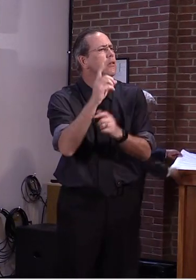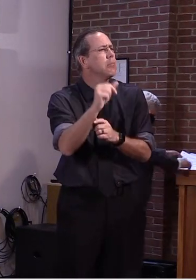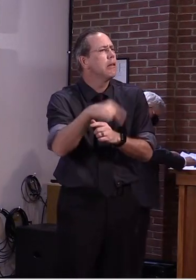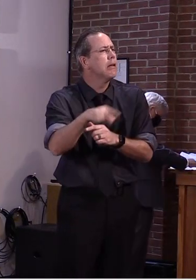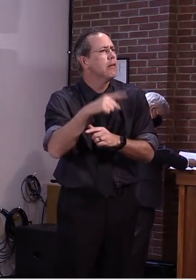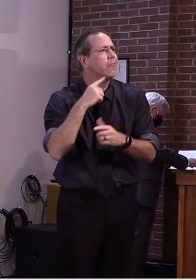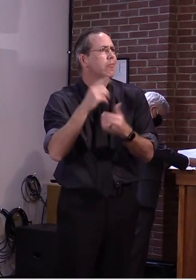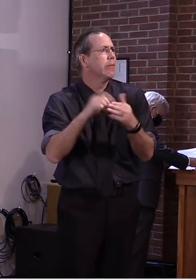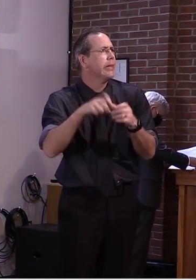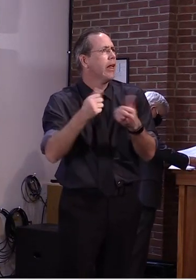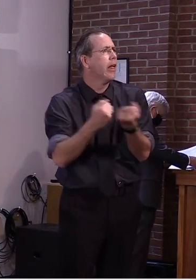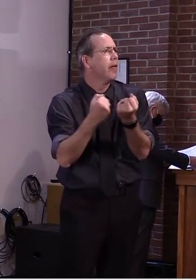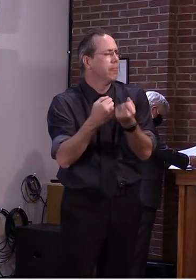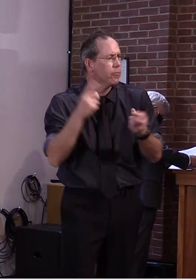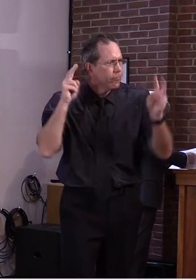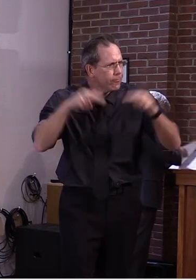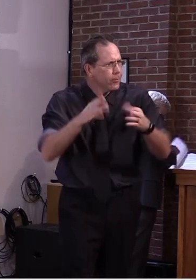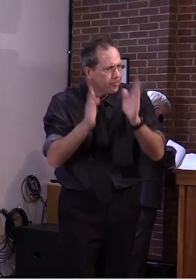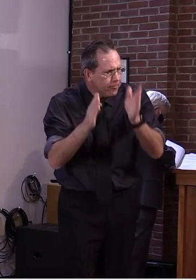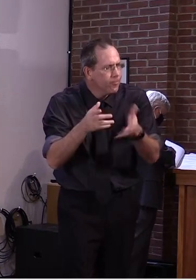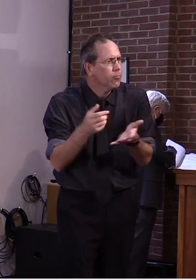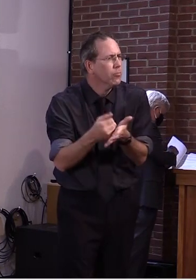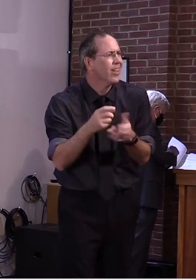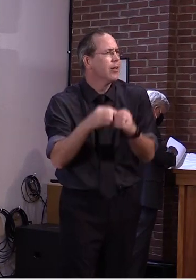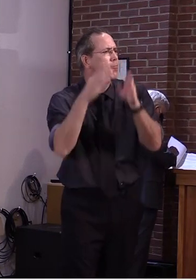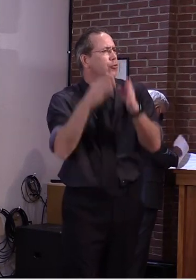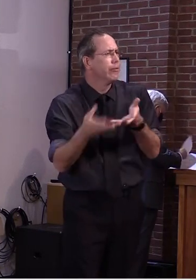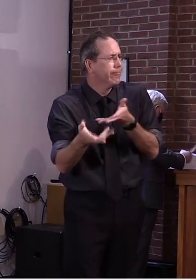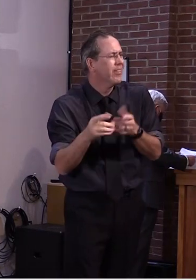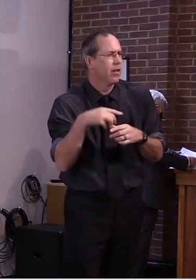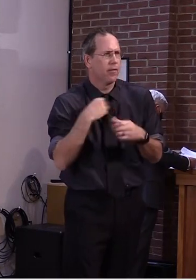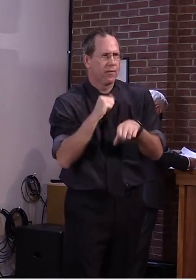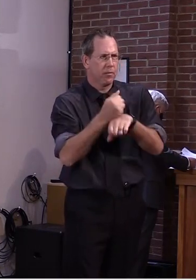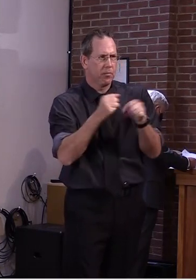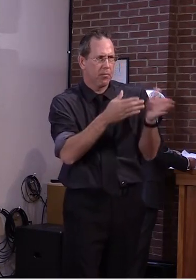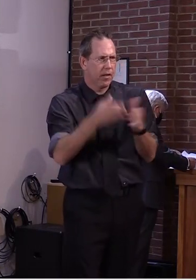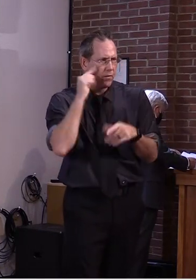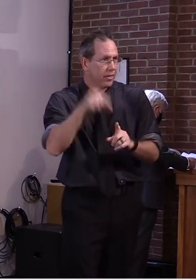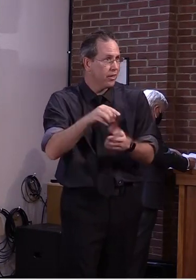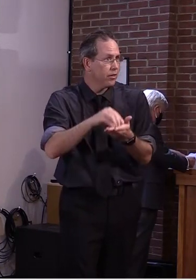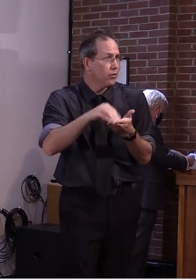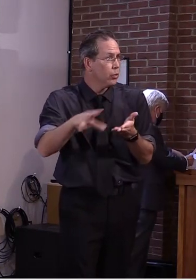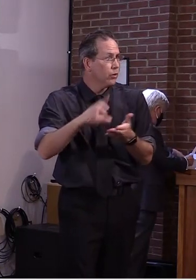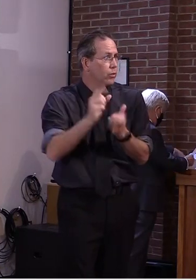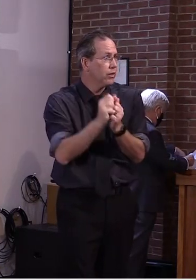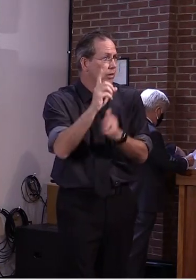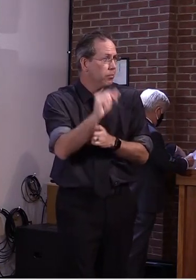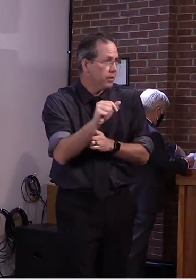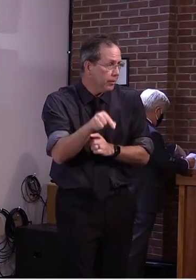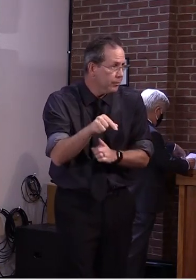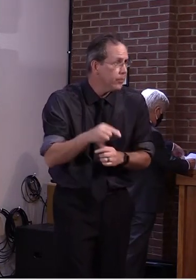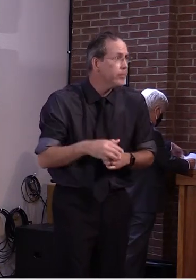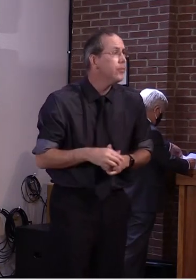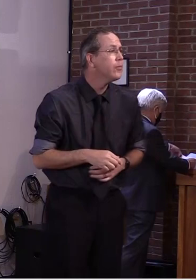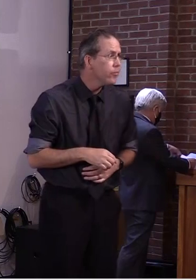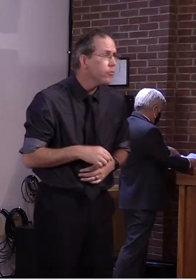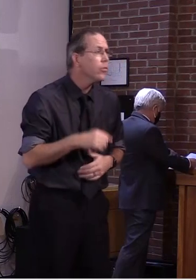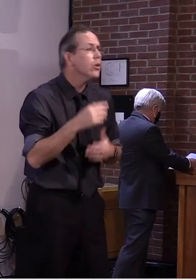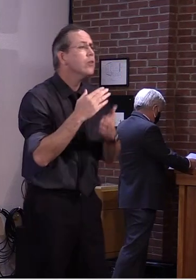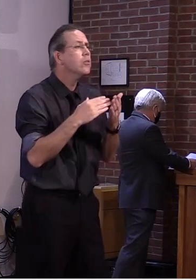been very difficult and challenging for our education system on many levels. But we also know that necessity can be the mother of